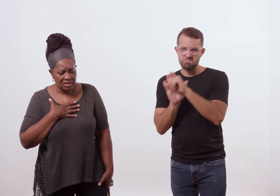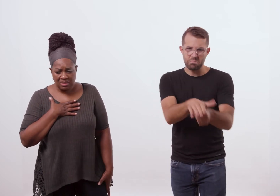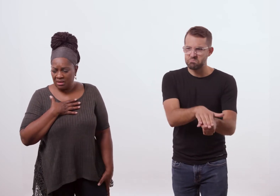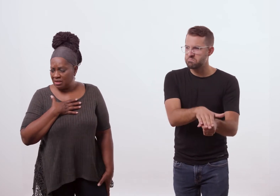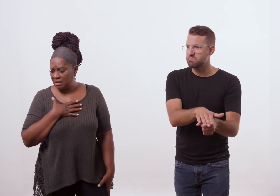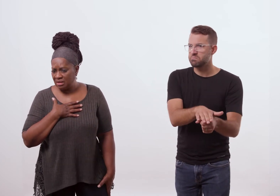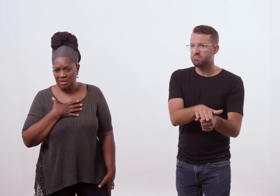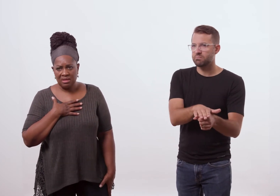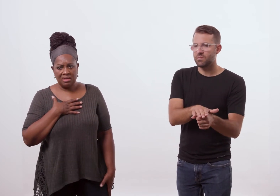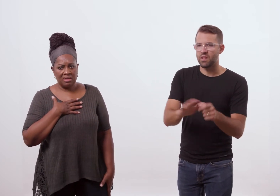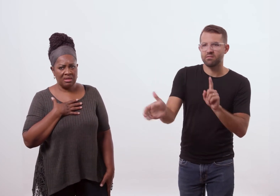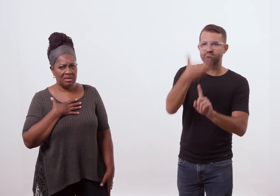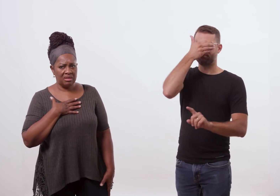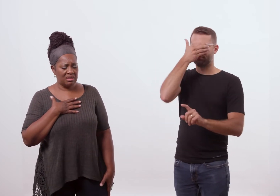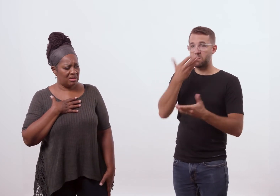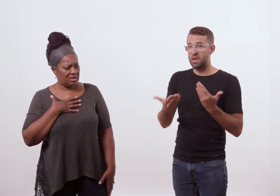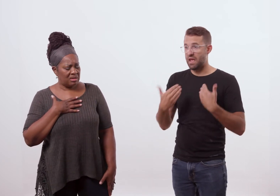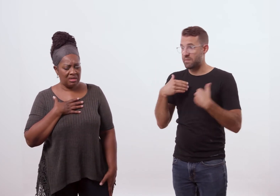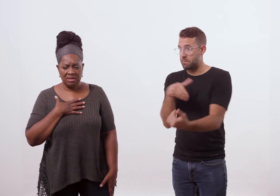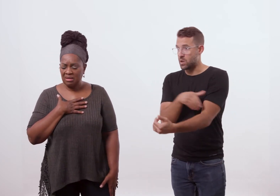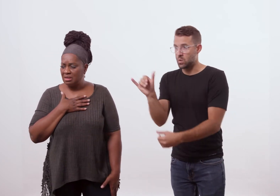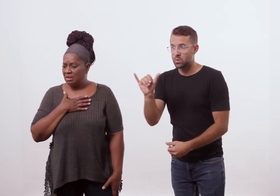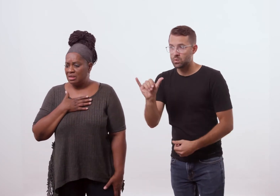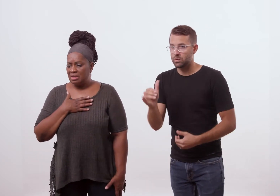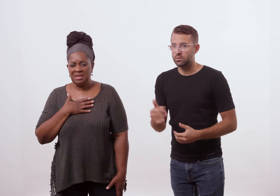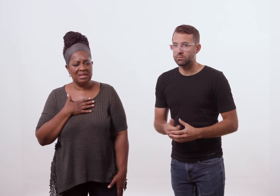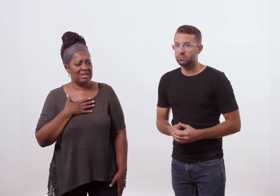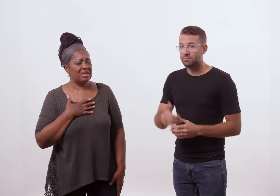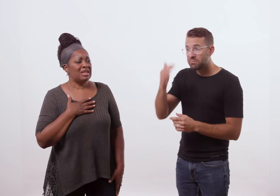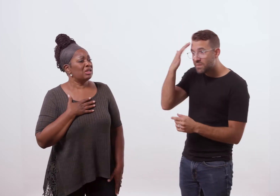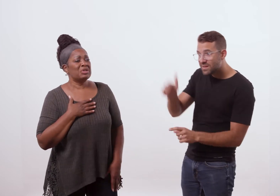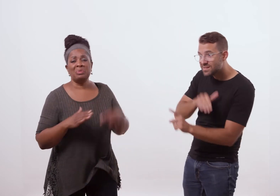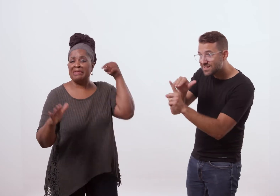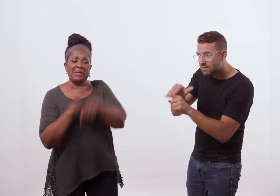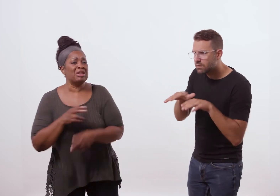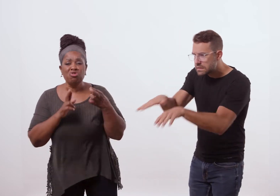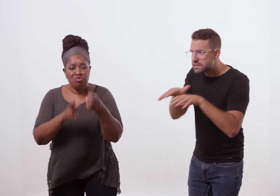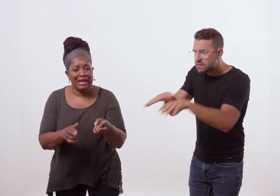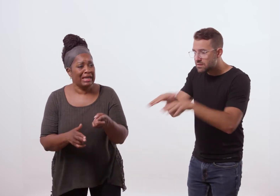Cover his eyes. He may have other tricks. Pike, wake up! Don't let them kill Rayek!